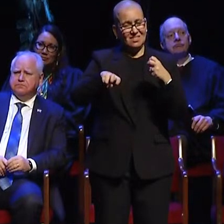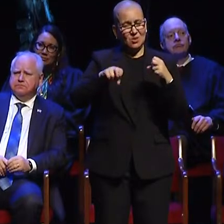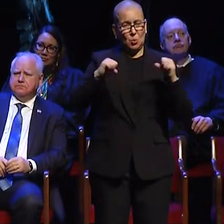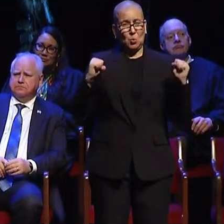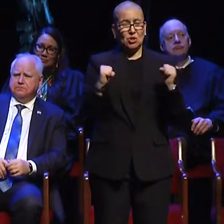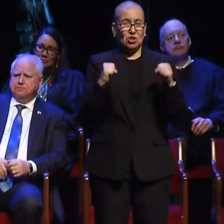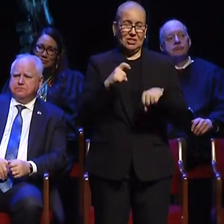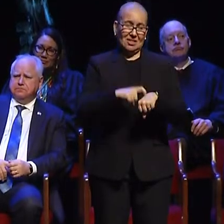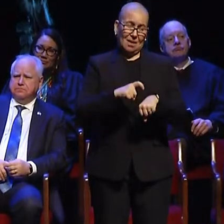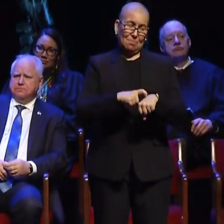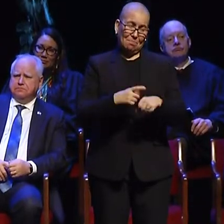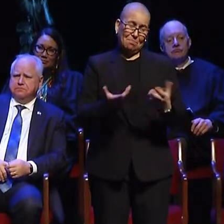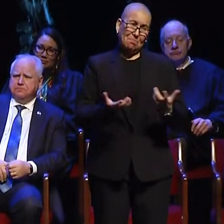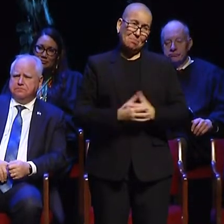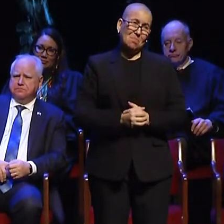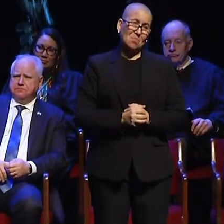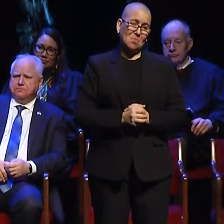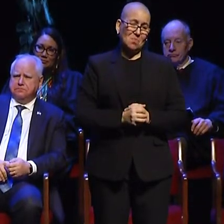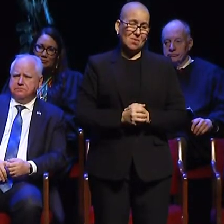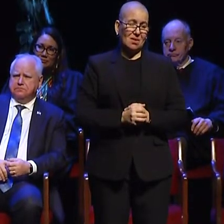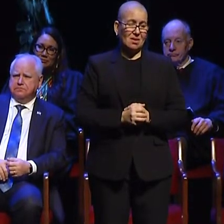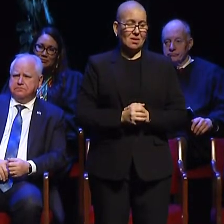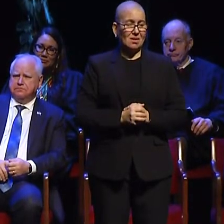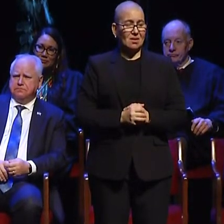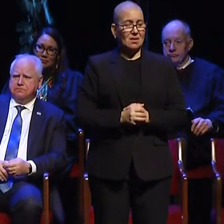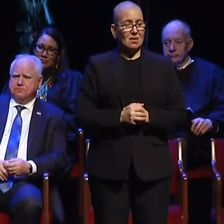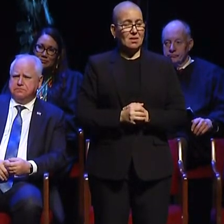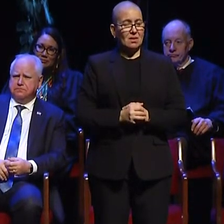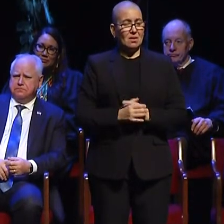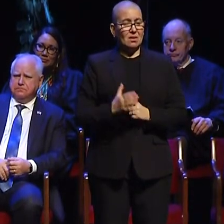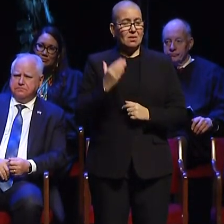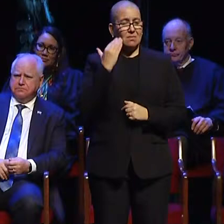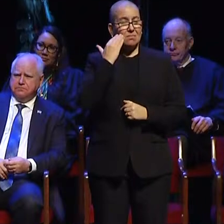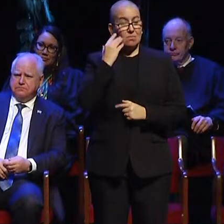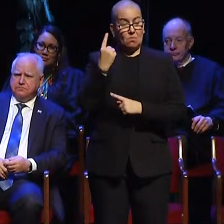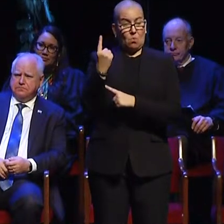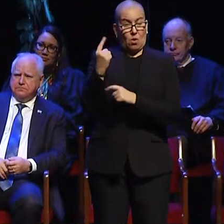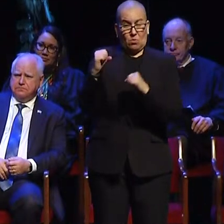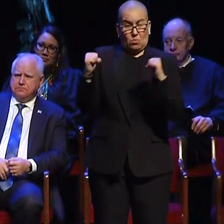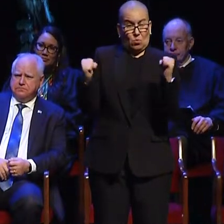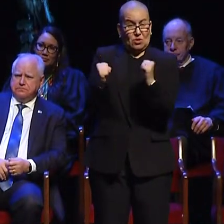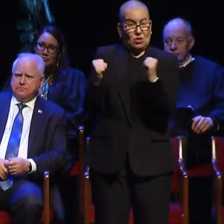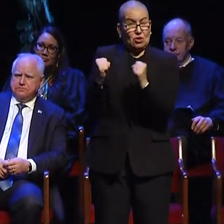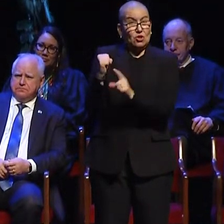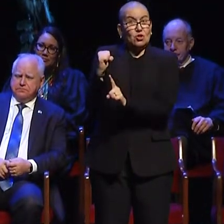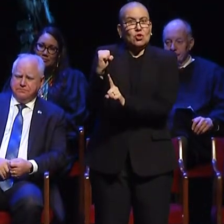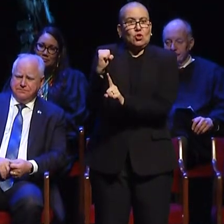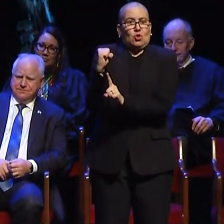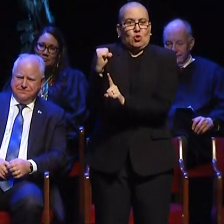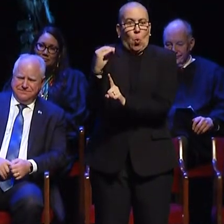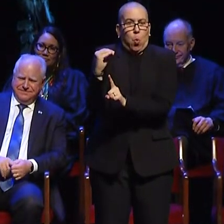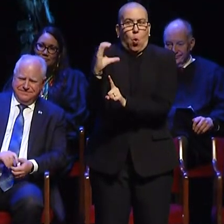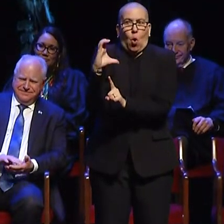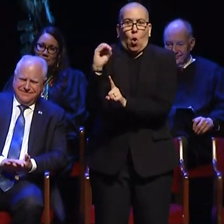particularly notable Minnesotan, it's so cold, it keeps the bad people out.